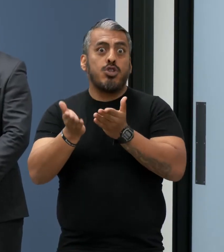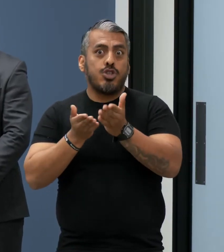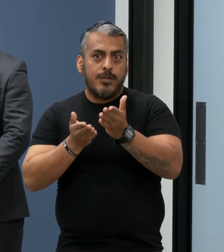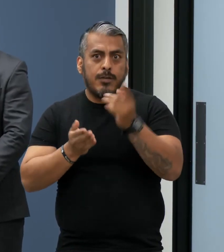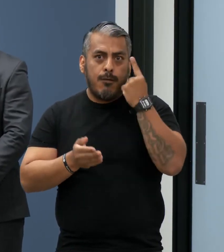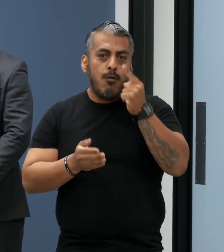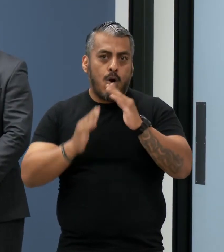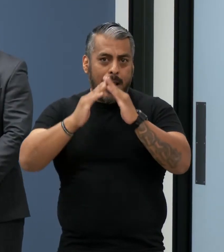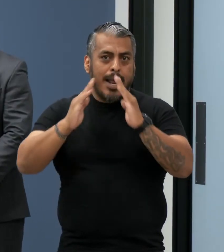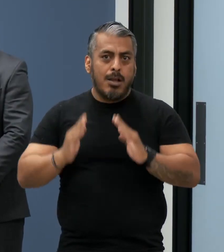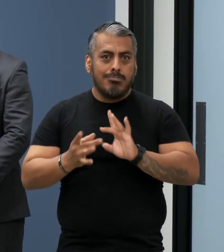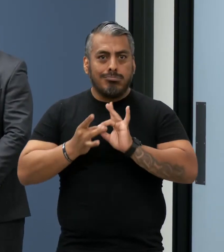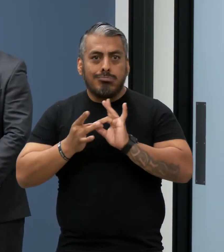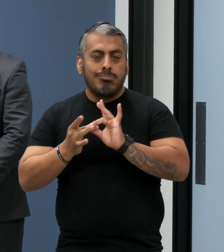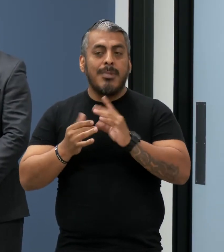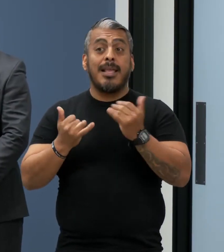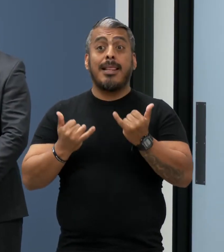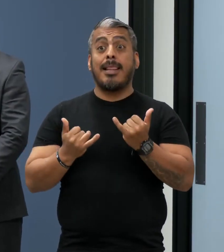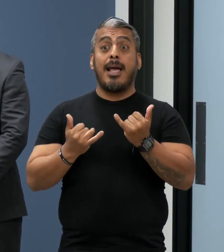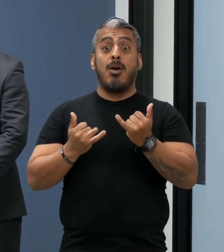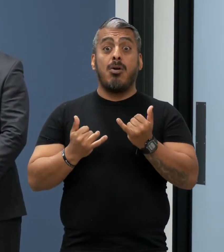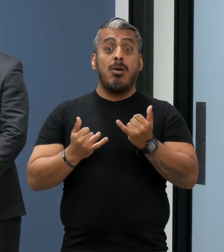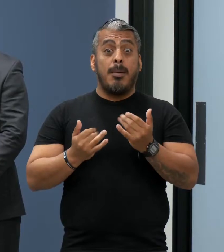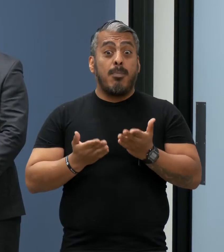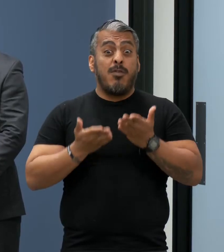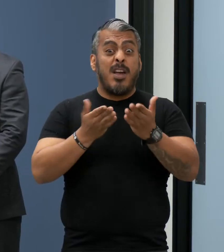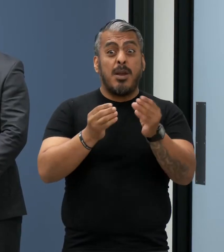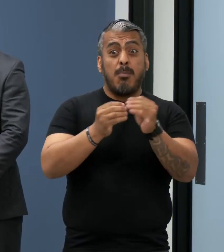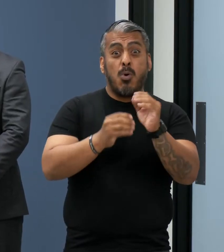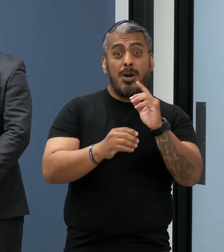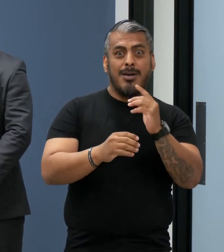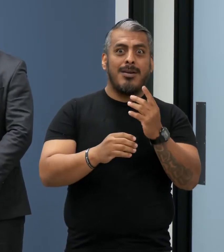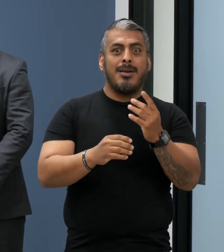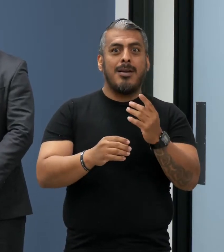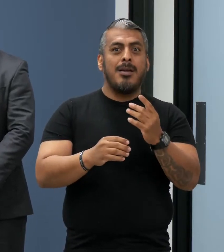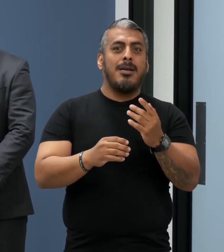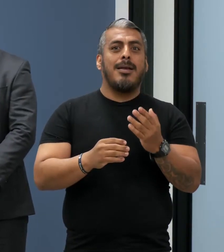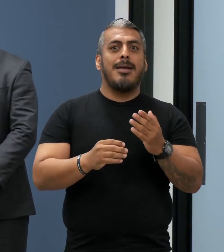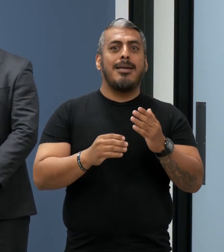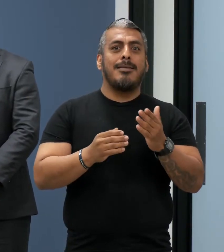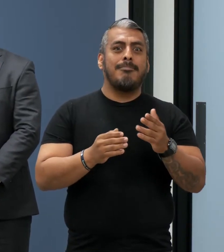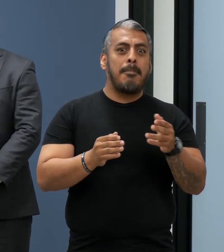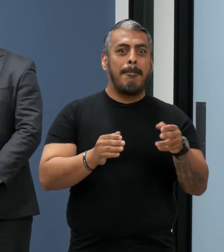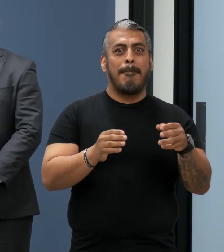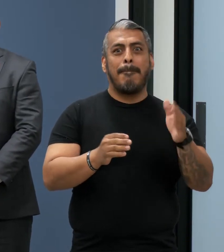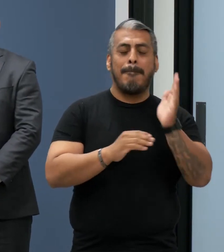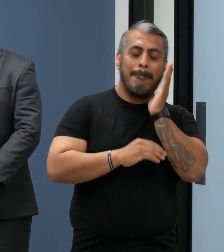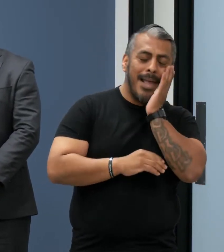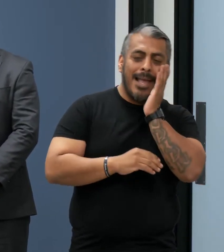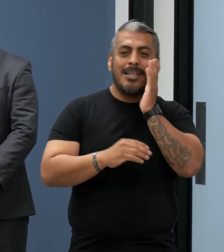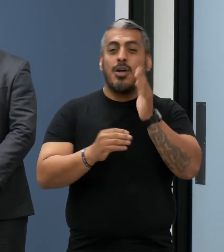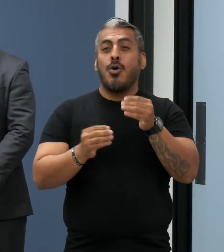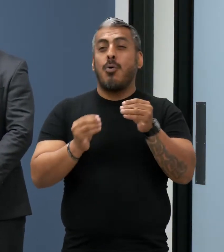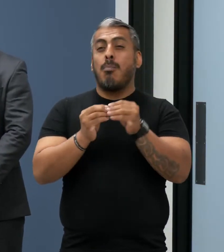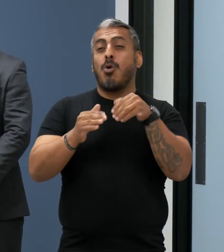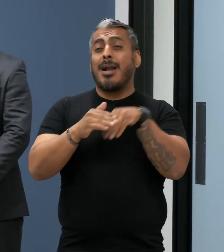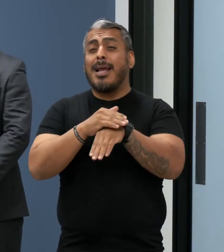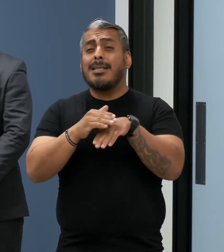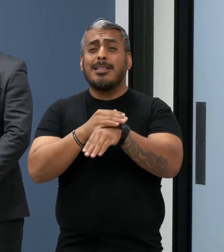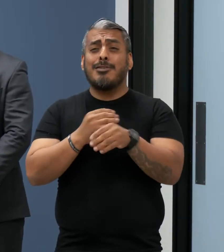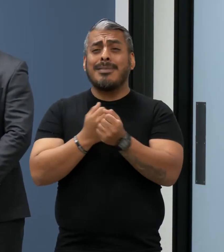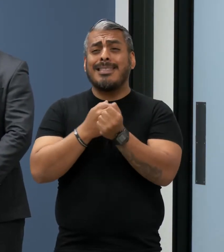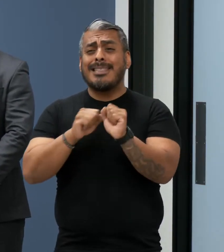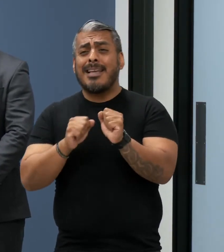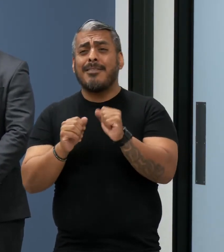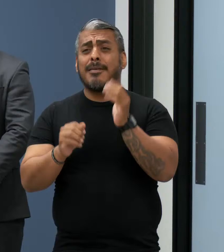homelessness, the purchase of a year-round shelter with 85 beds, increasing access to warm, safe beds at